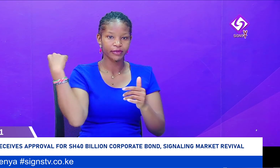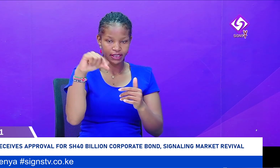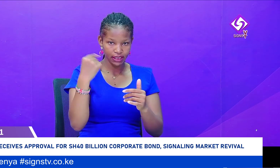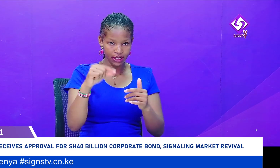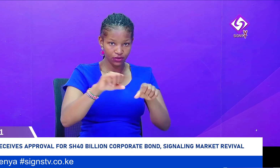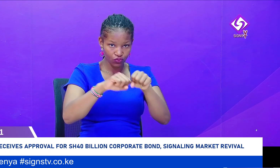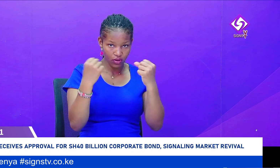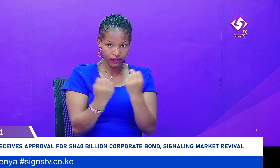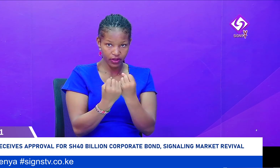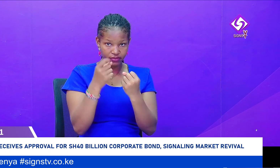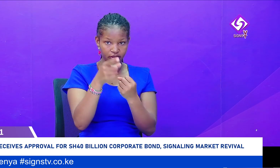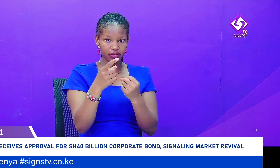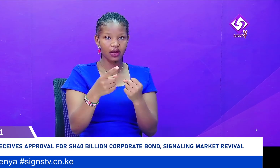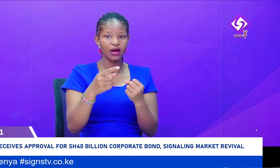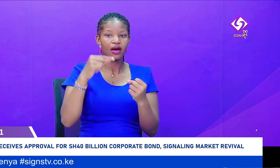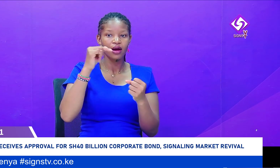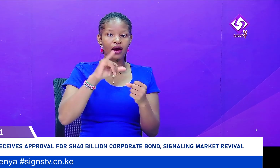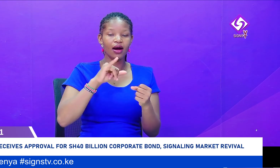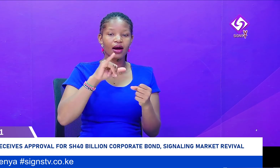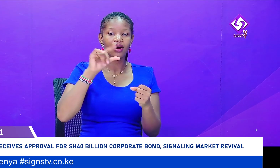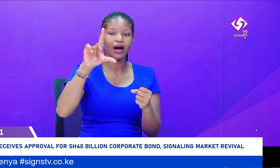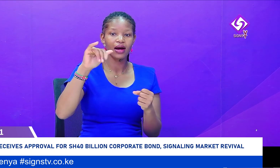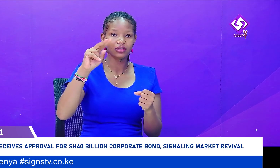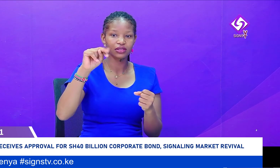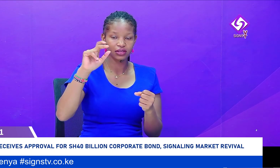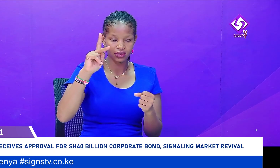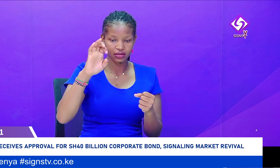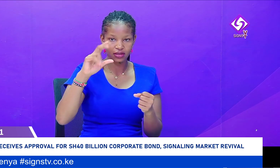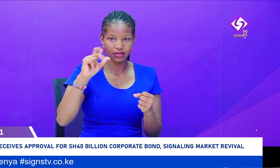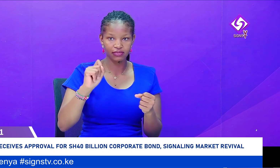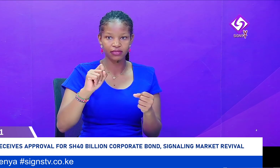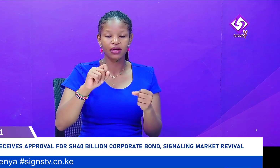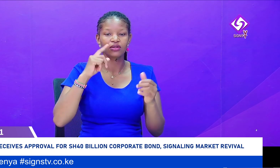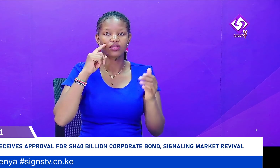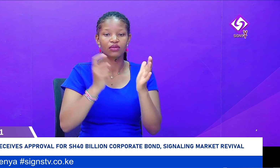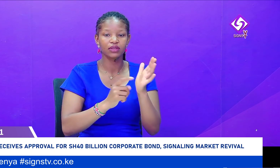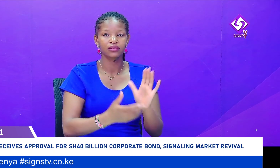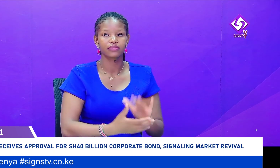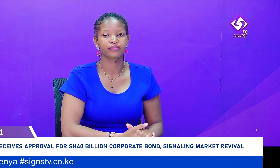program is designed to include various classes of notes such as green, social, and